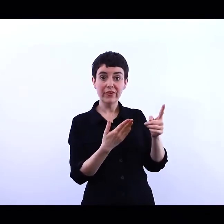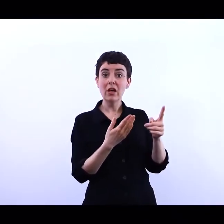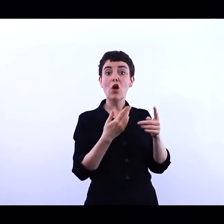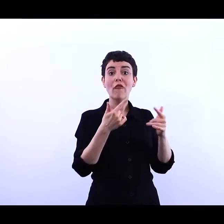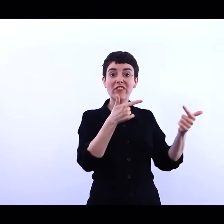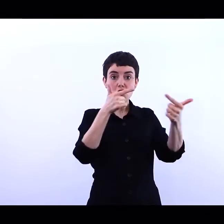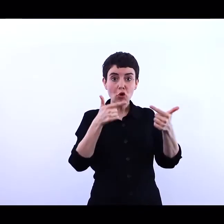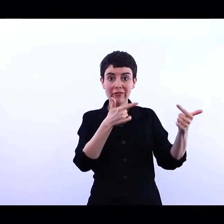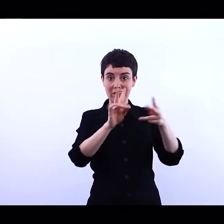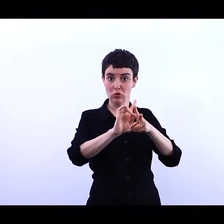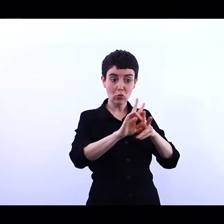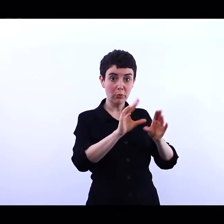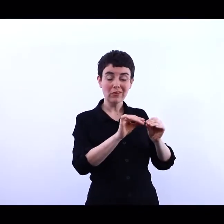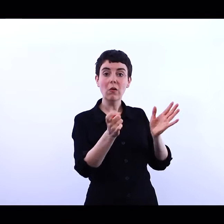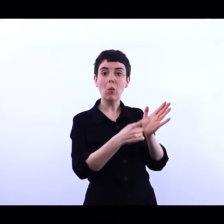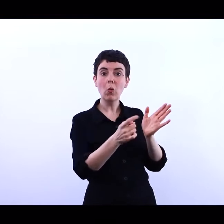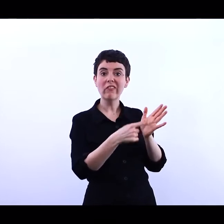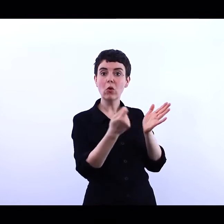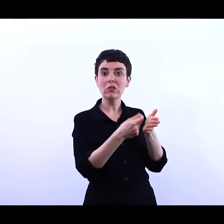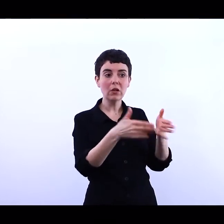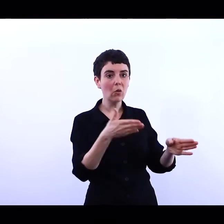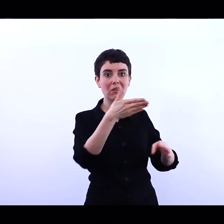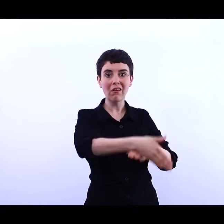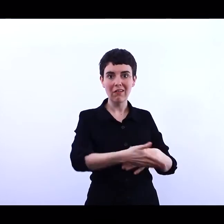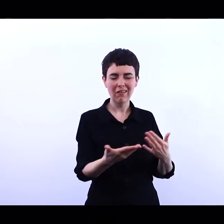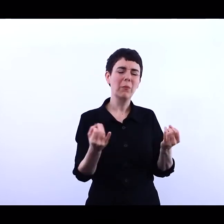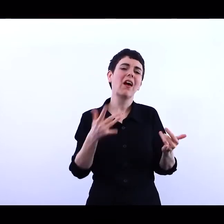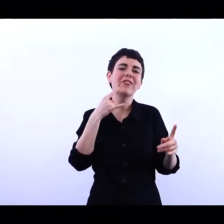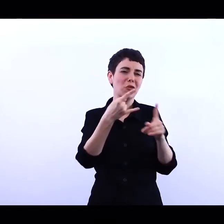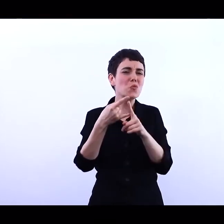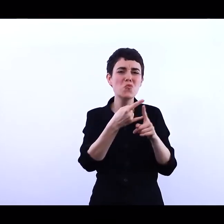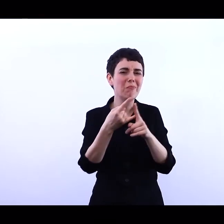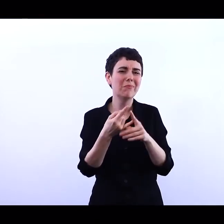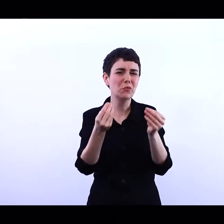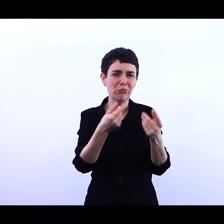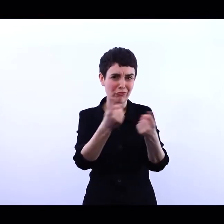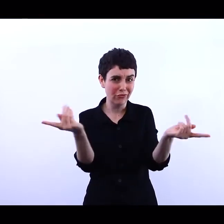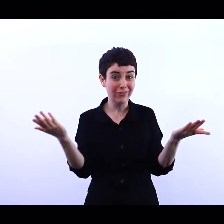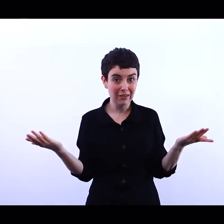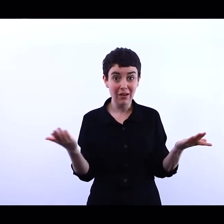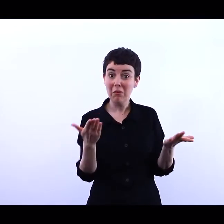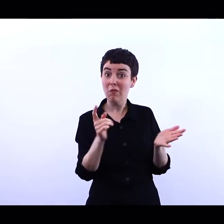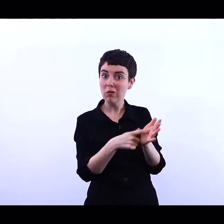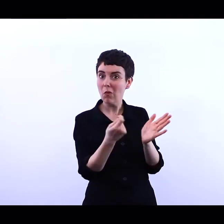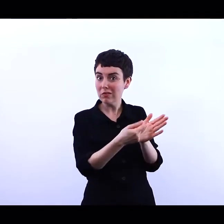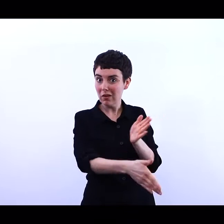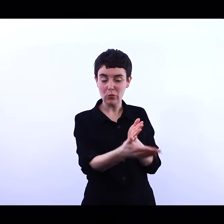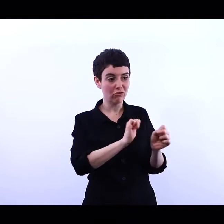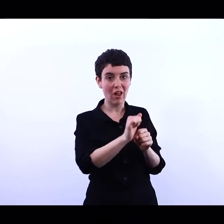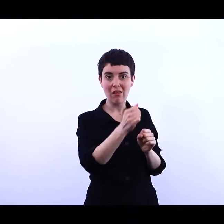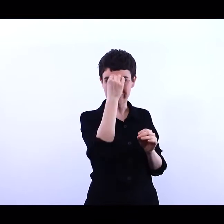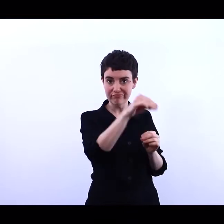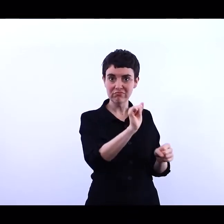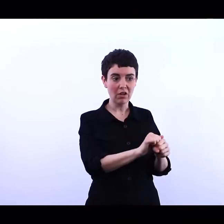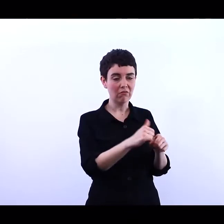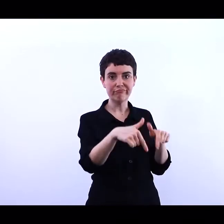Now, I'm not actually here to talk about Zoom, nor am I here to say that any organization should